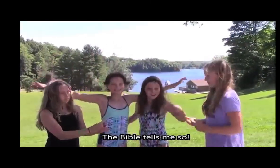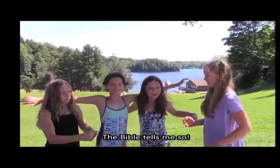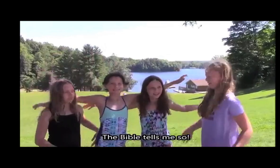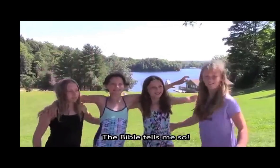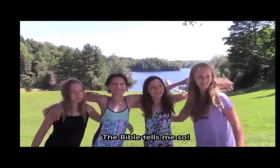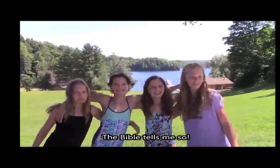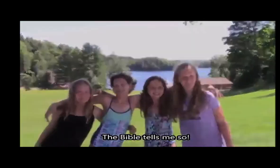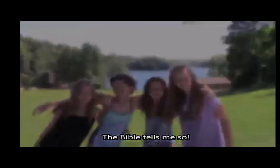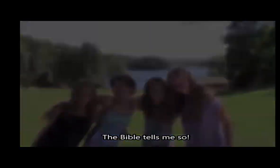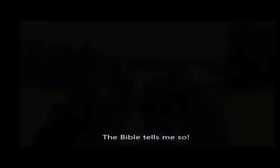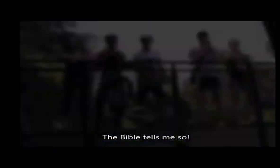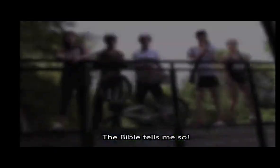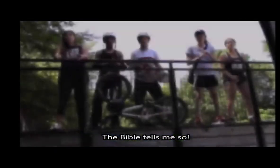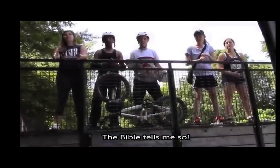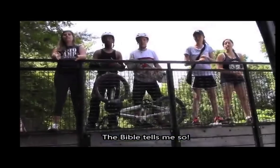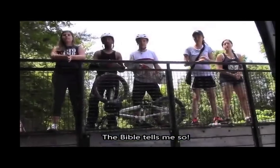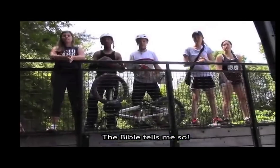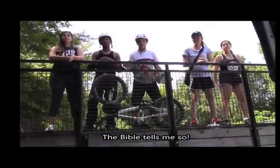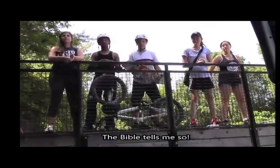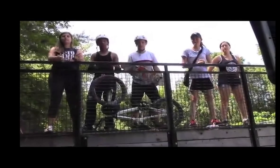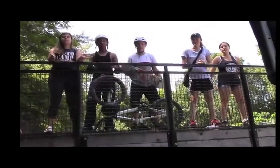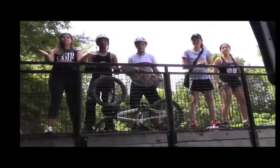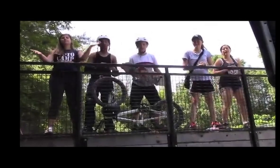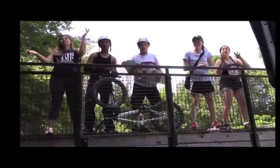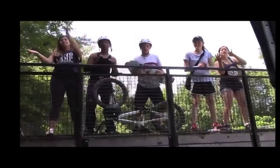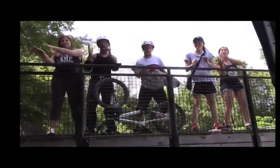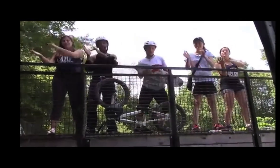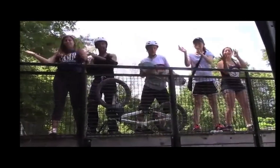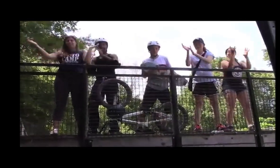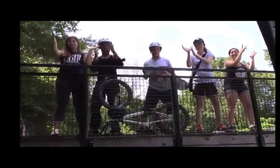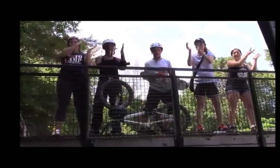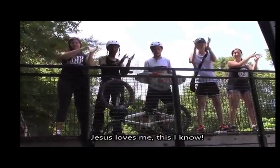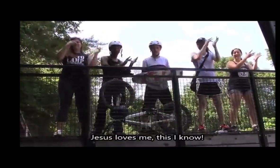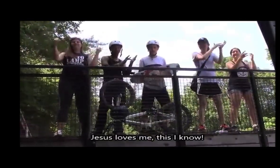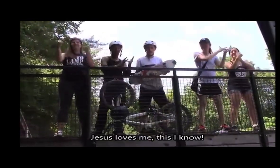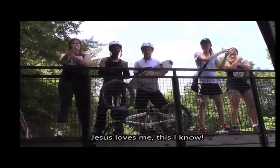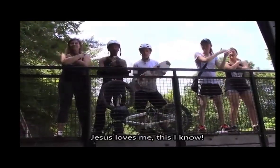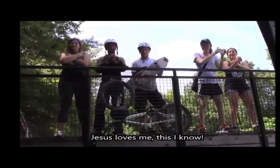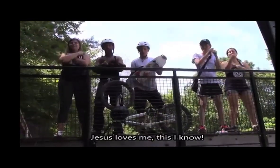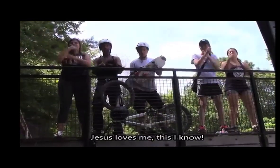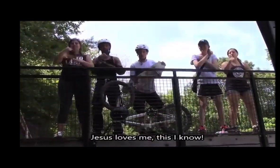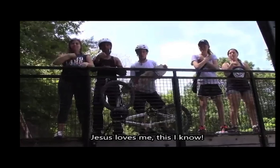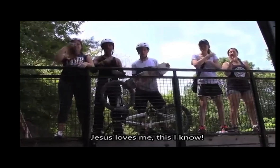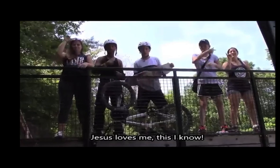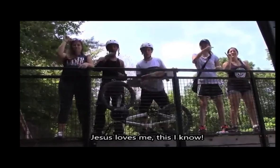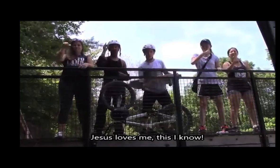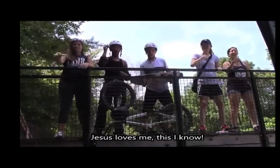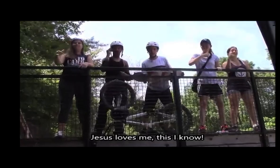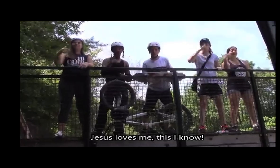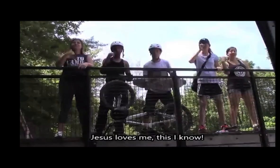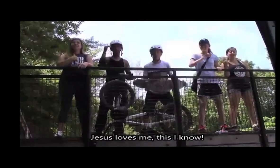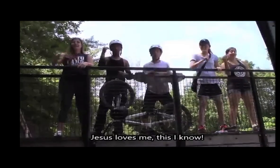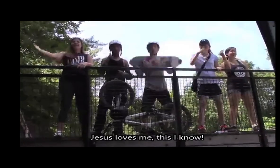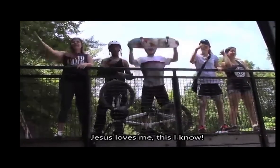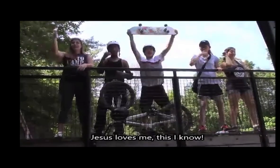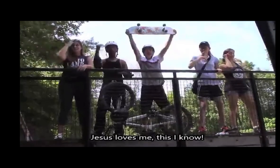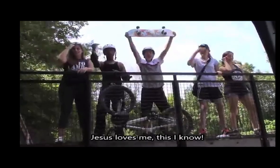his little child come and sing. Yes, Jesus loves me, yes, Jesus loves me,